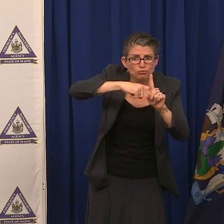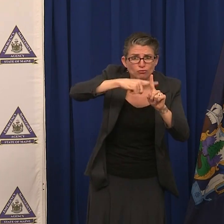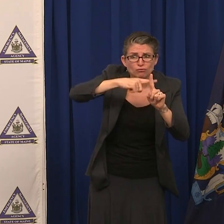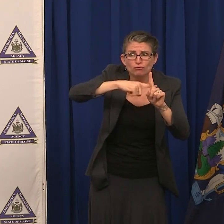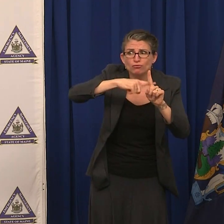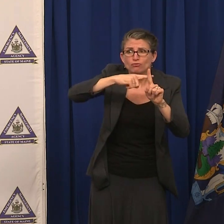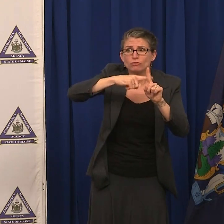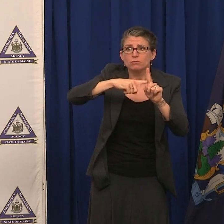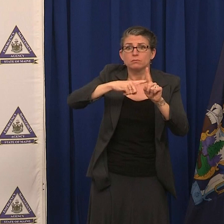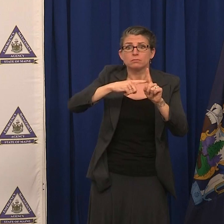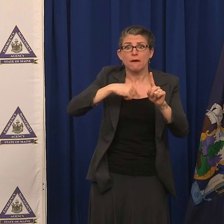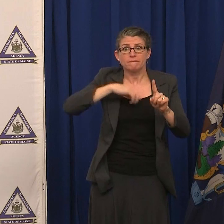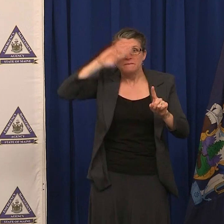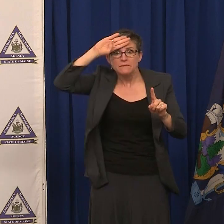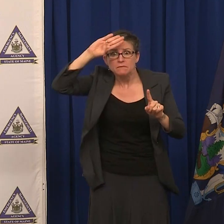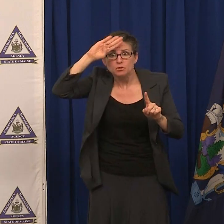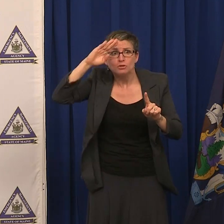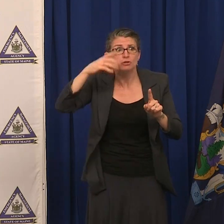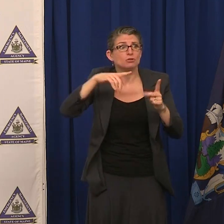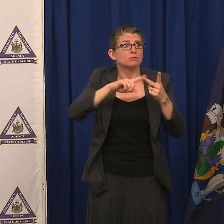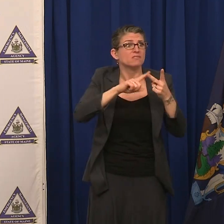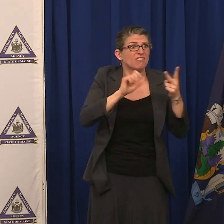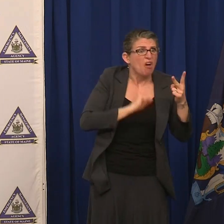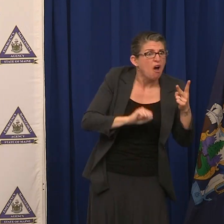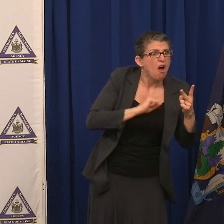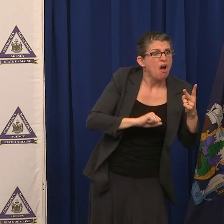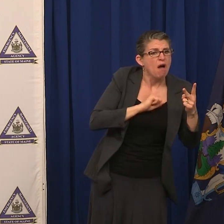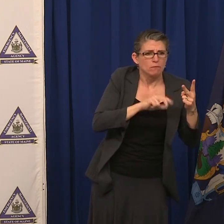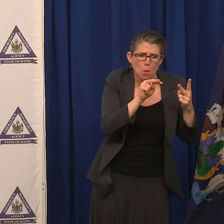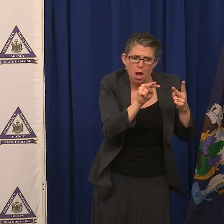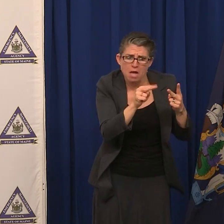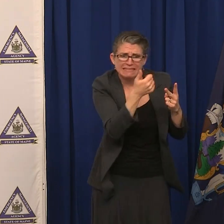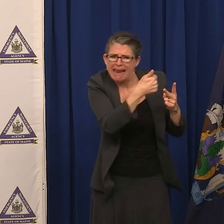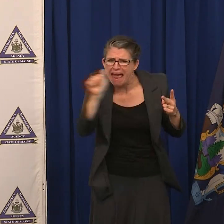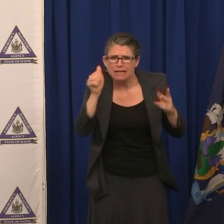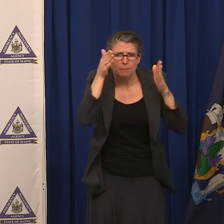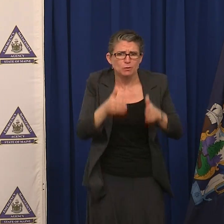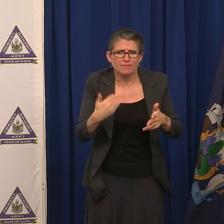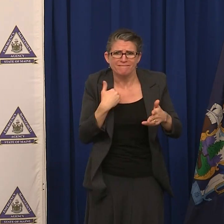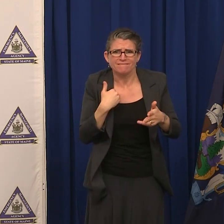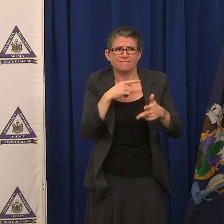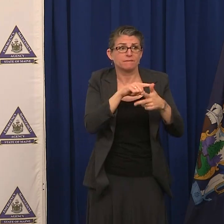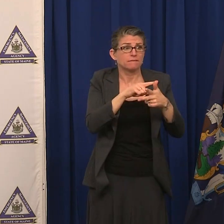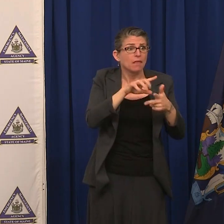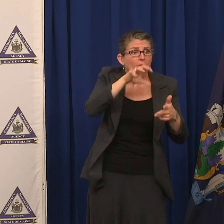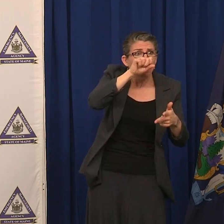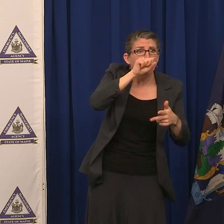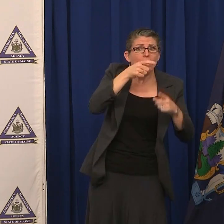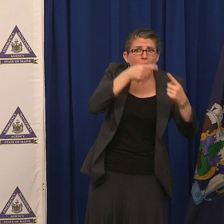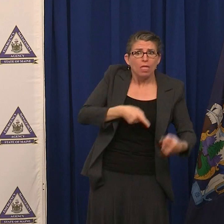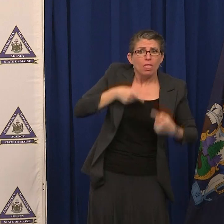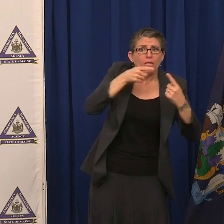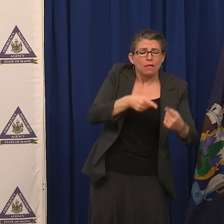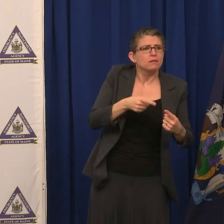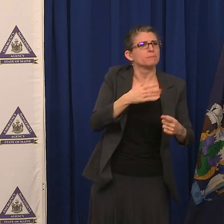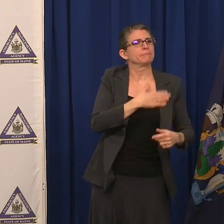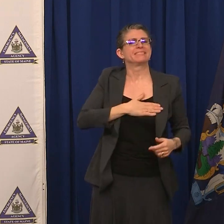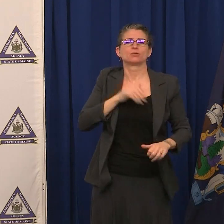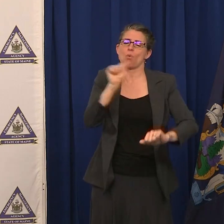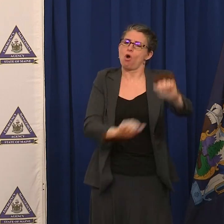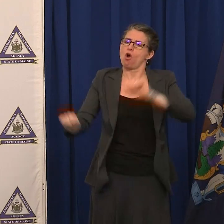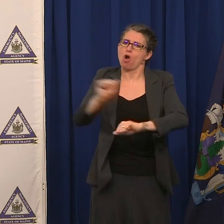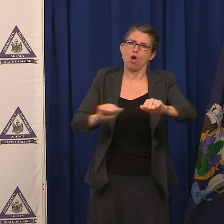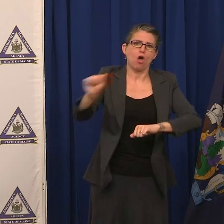and that things like hand sanitizer and hand washing are freely available. We document all of these requests. We even give